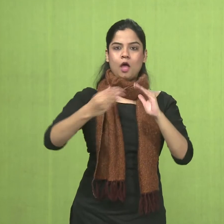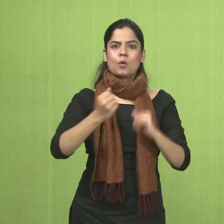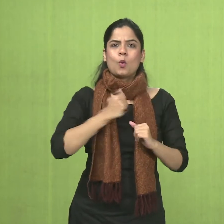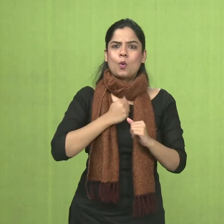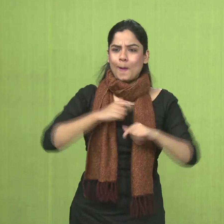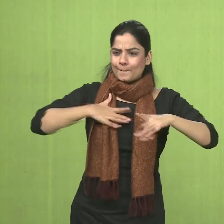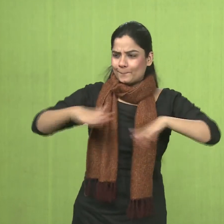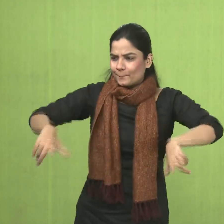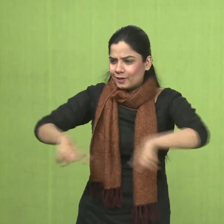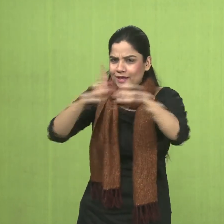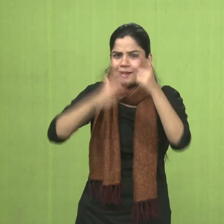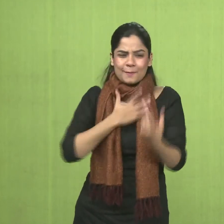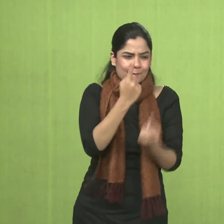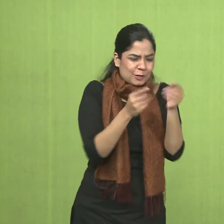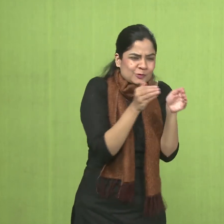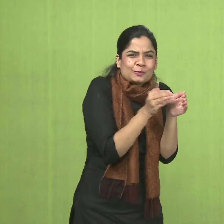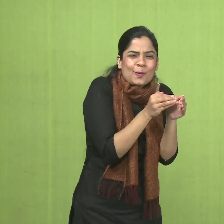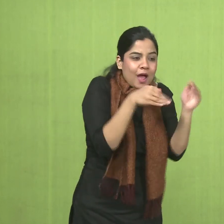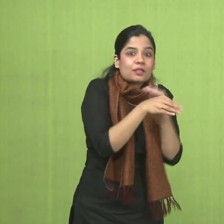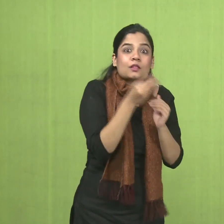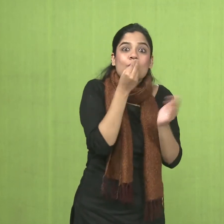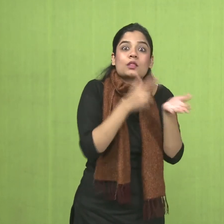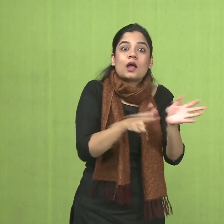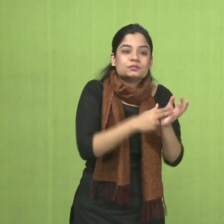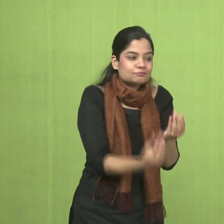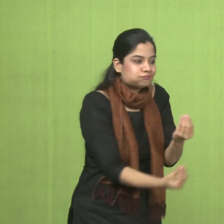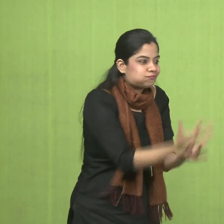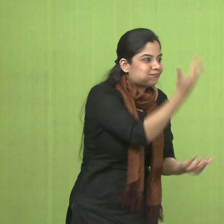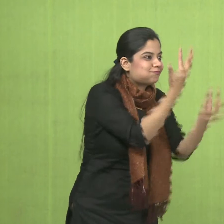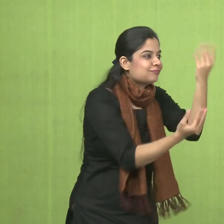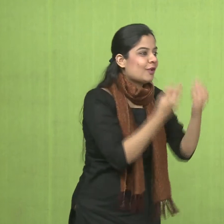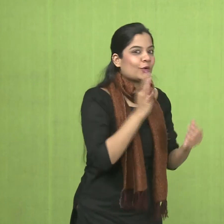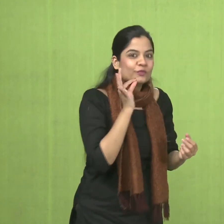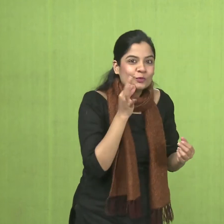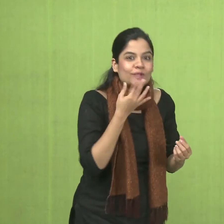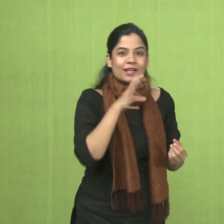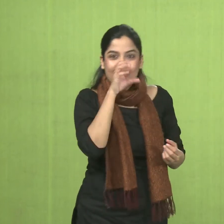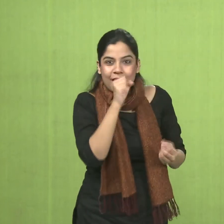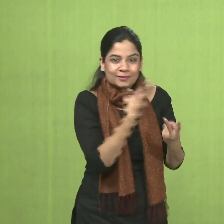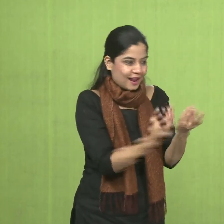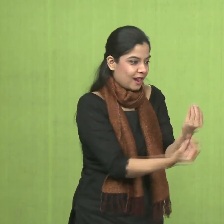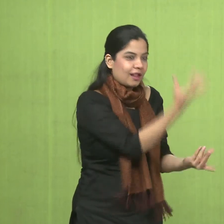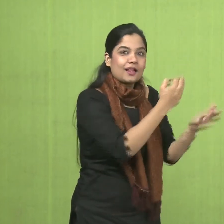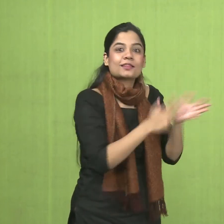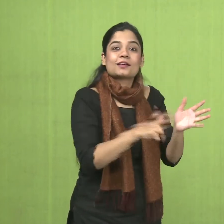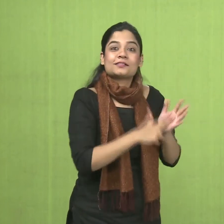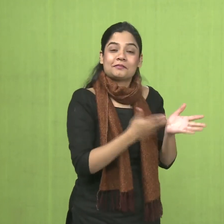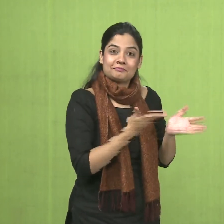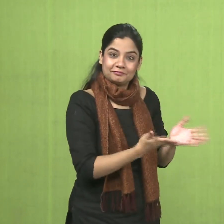Having your own kitchen garden wherein you can naturally grow your own fruits and vegetables, that can be utilized, that's a service.